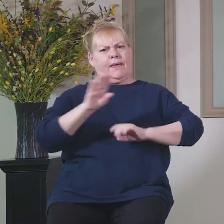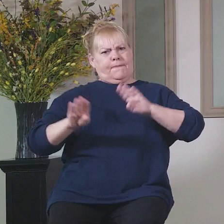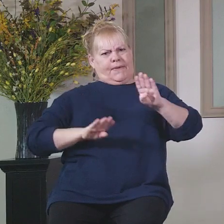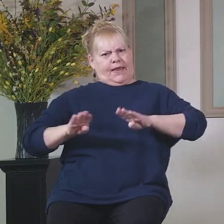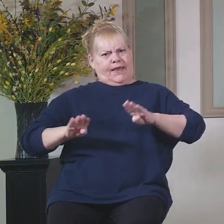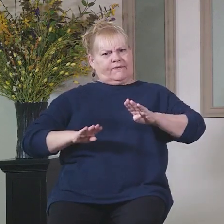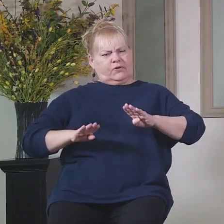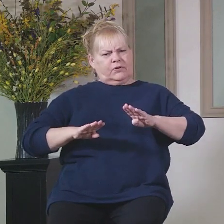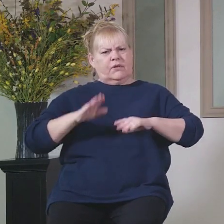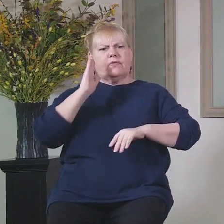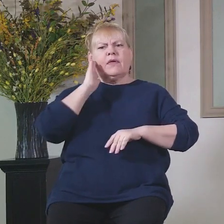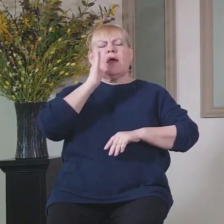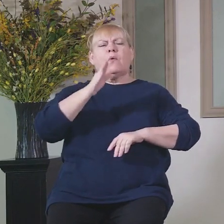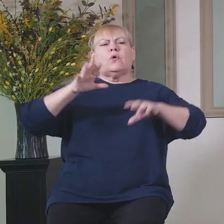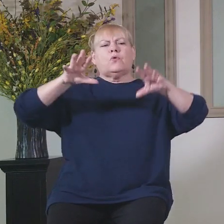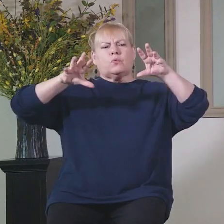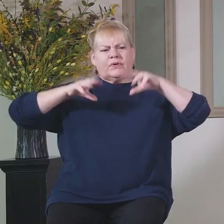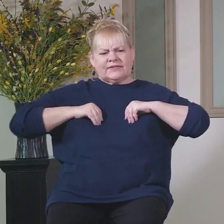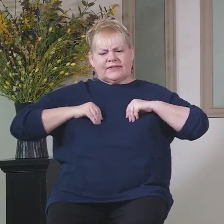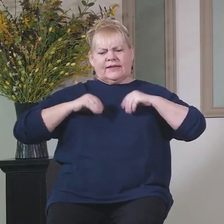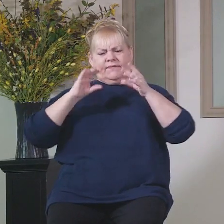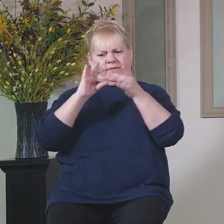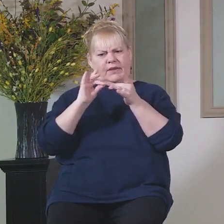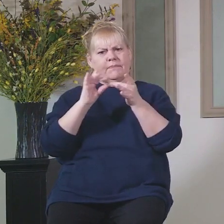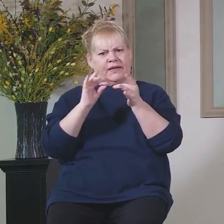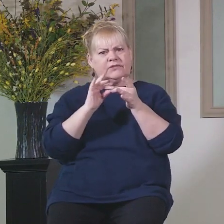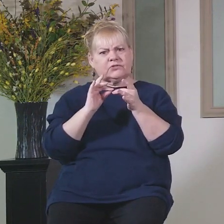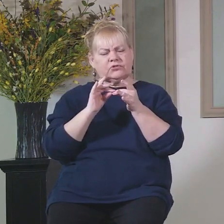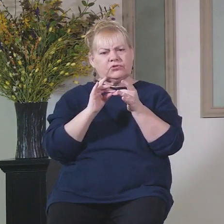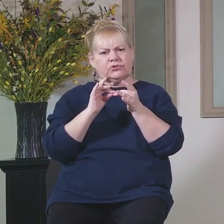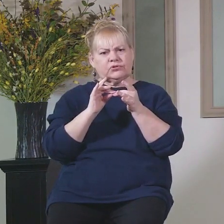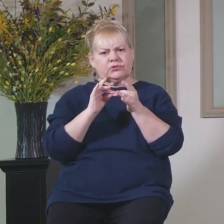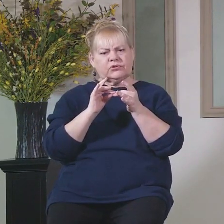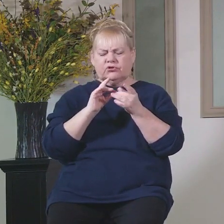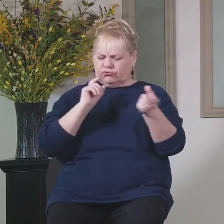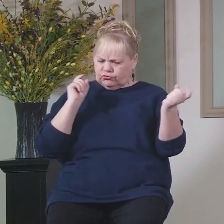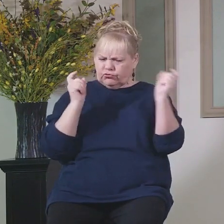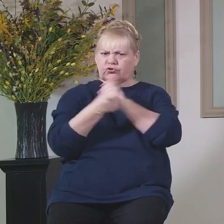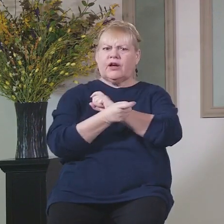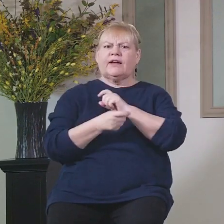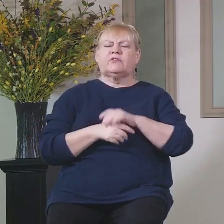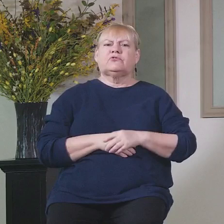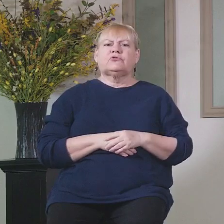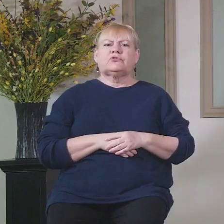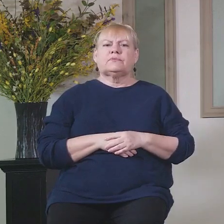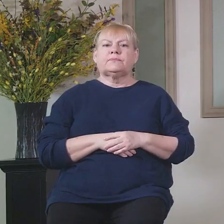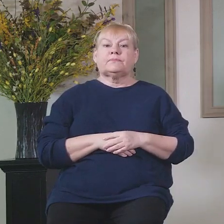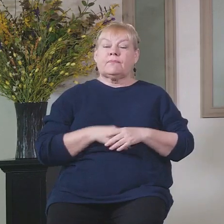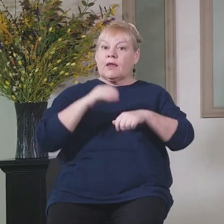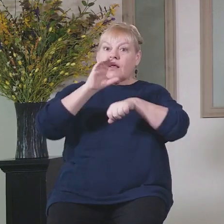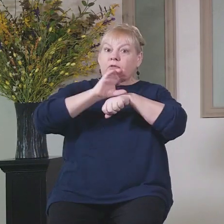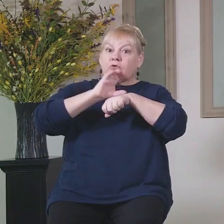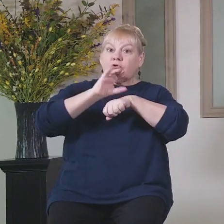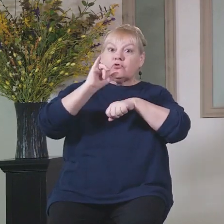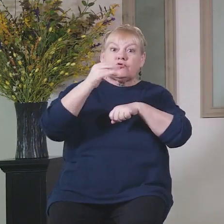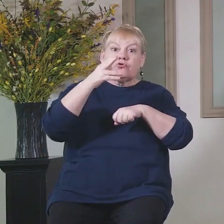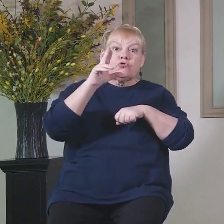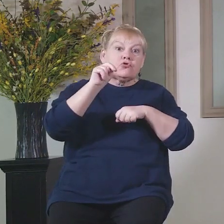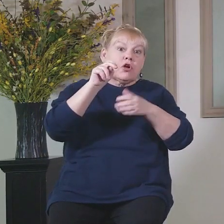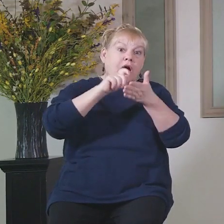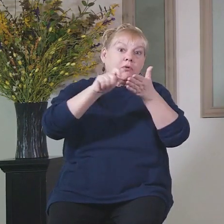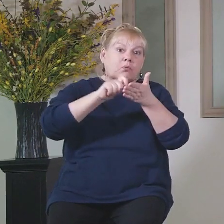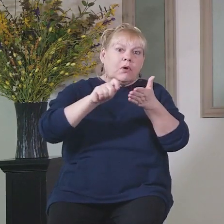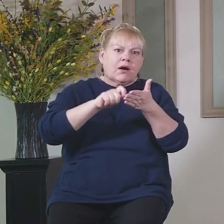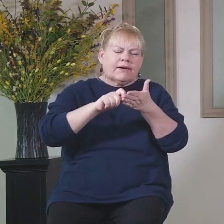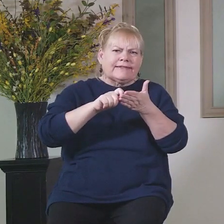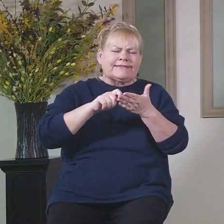need to, that they're going to receive the message and make the changes. Now, the church that John is writing to is